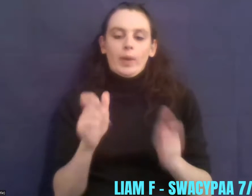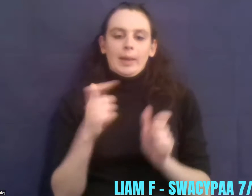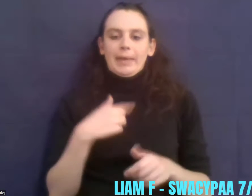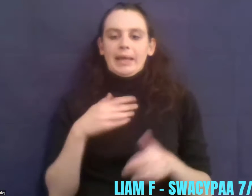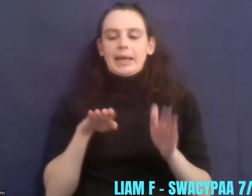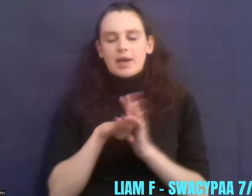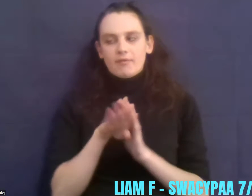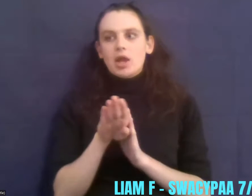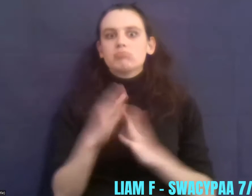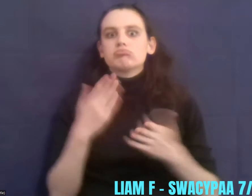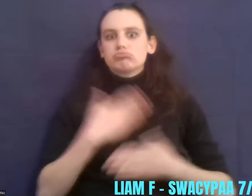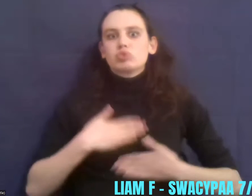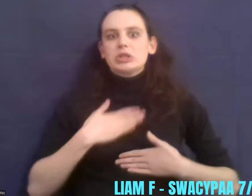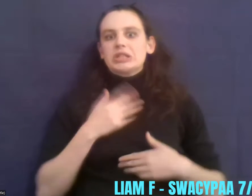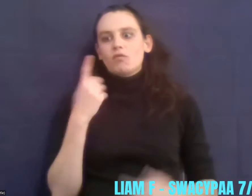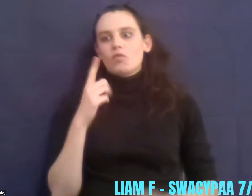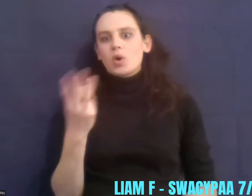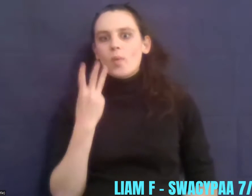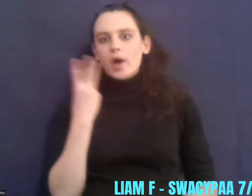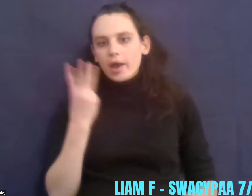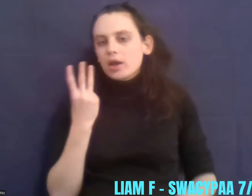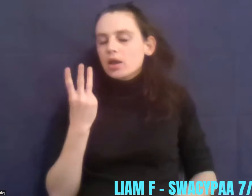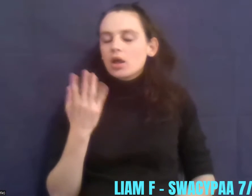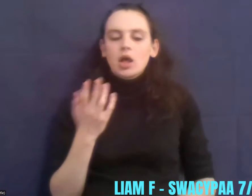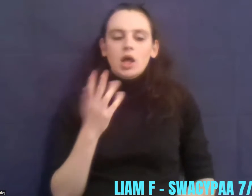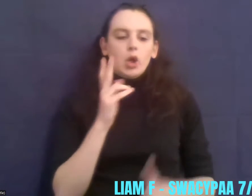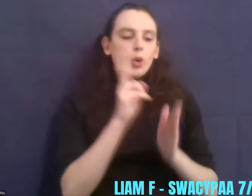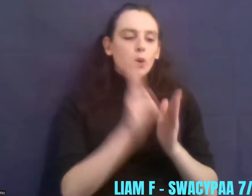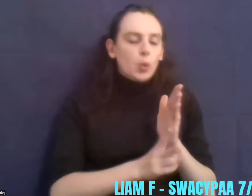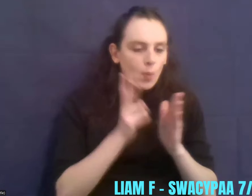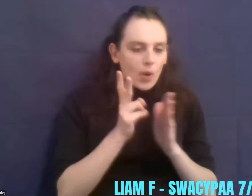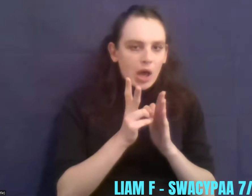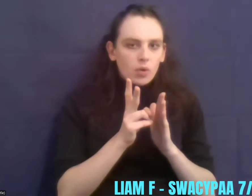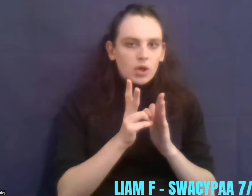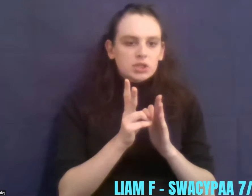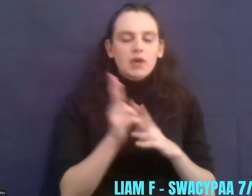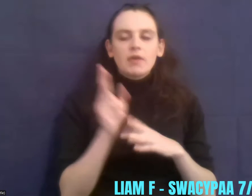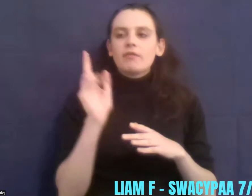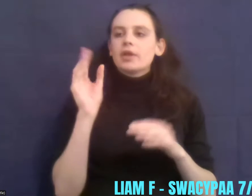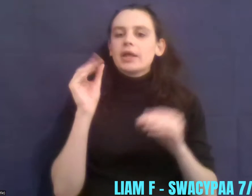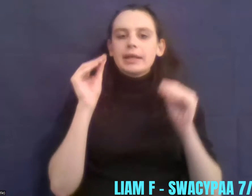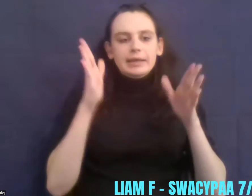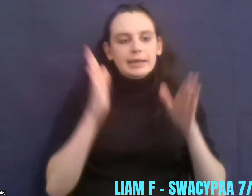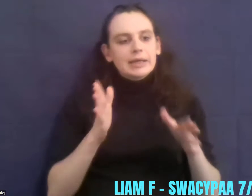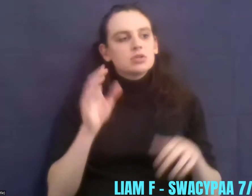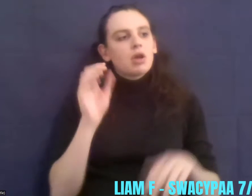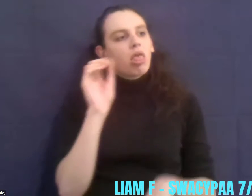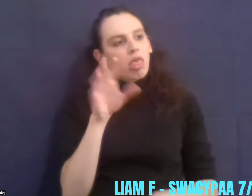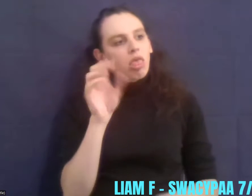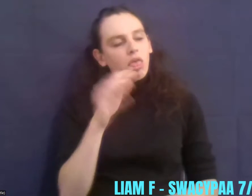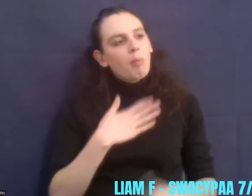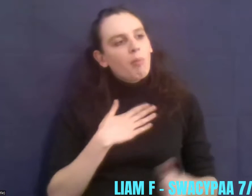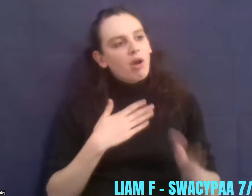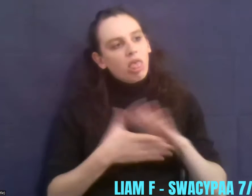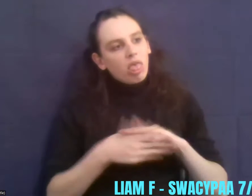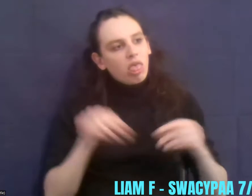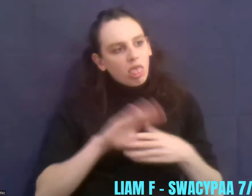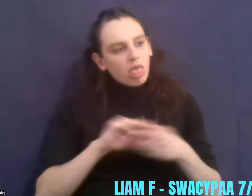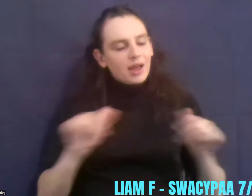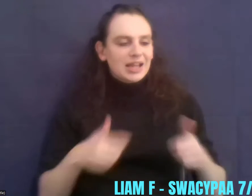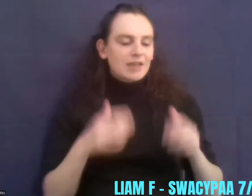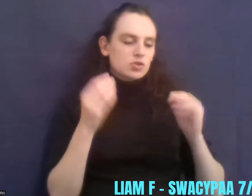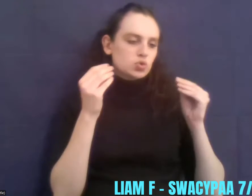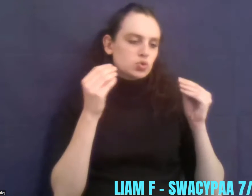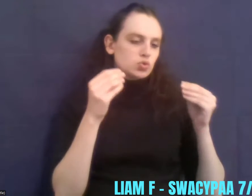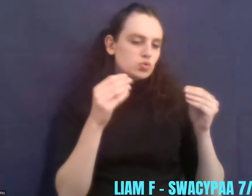It was like, 2 hours of getting the teacher's life story and maybe 1 hour of actual